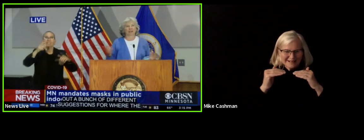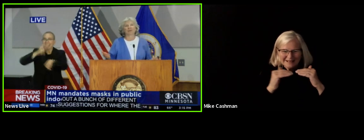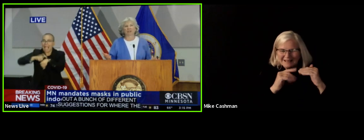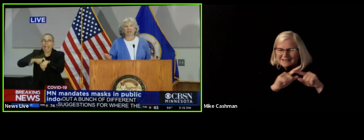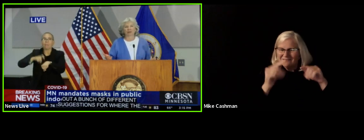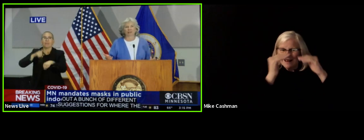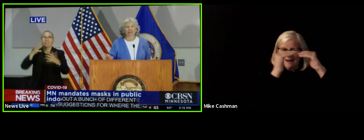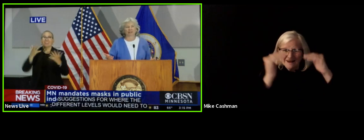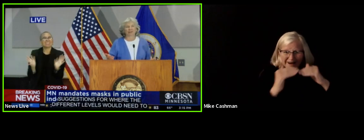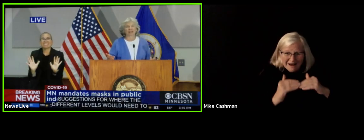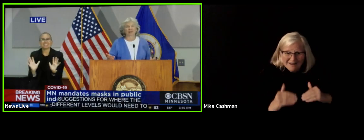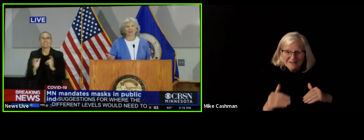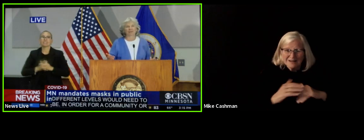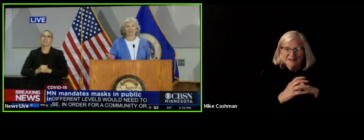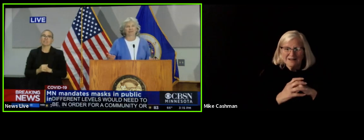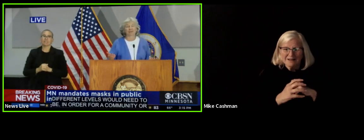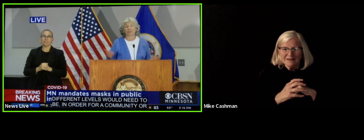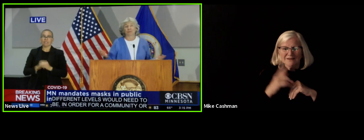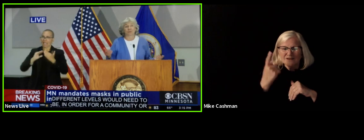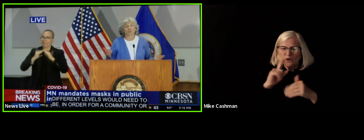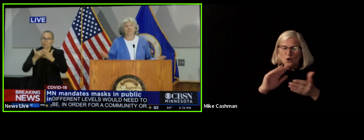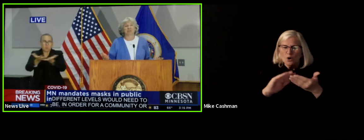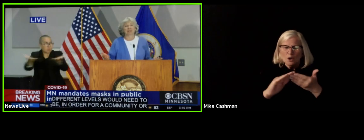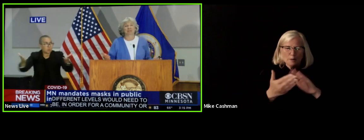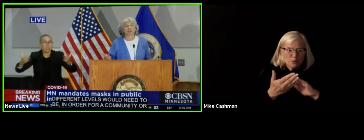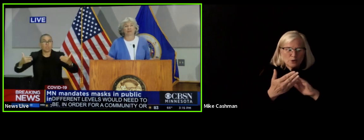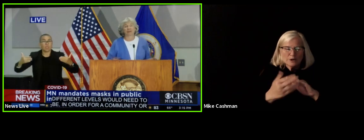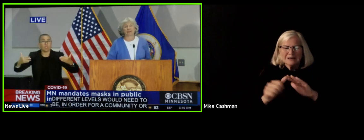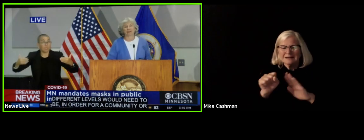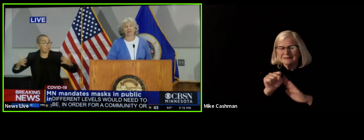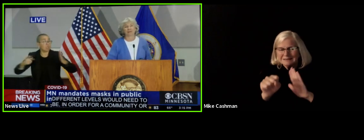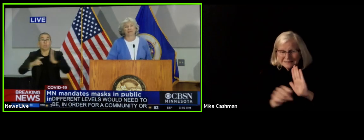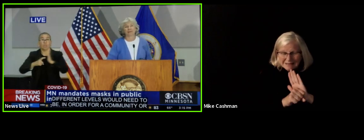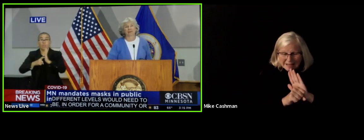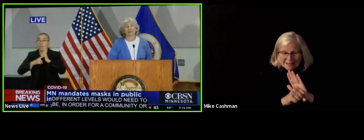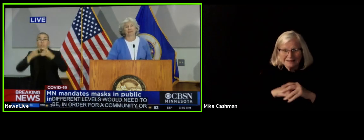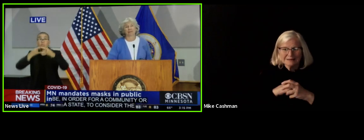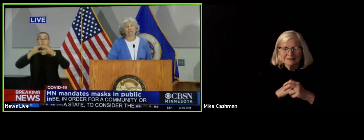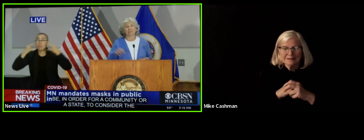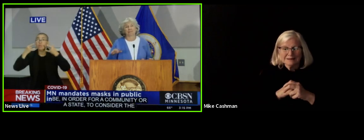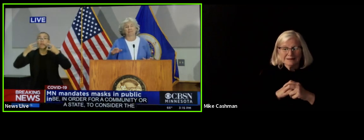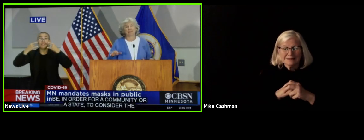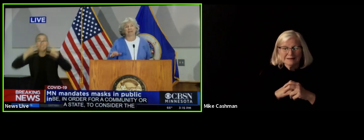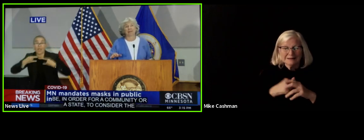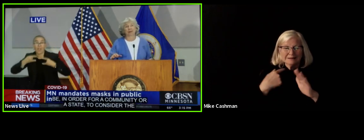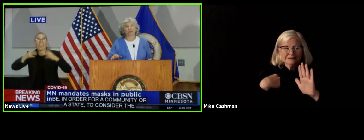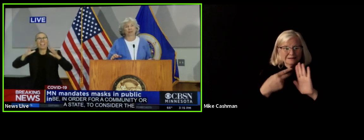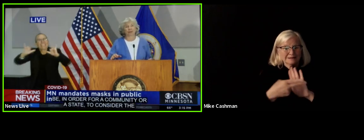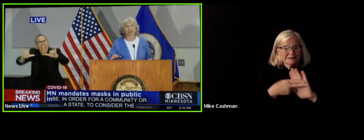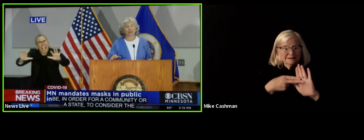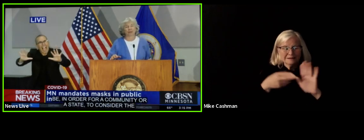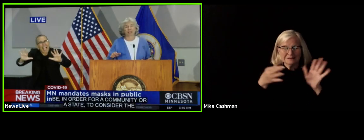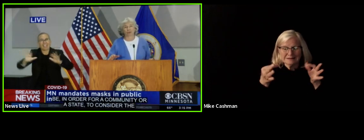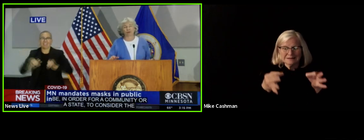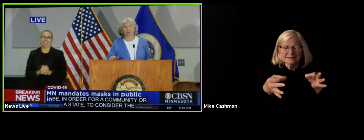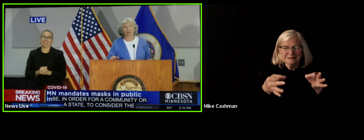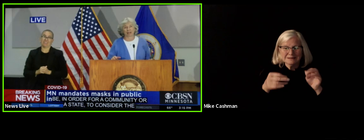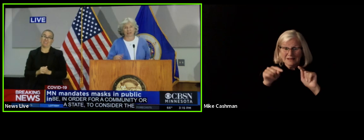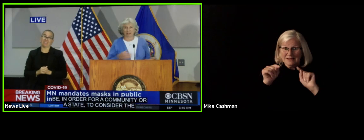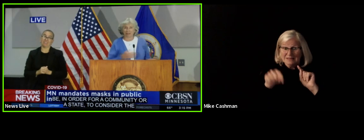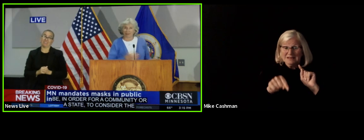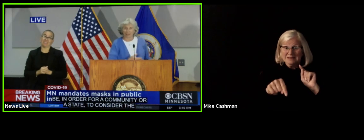a community or a state or to consider that the epidemic was under control.